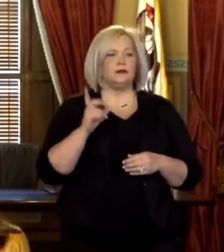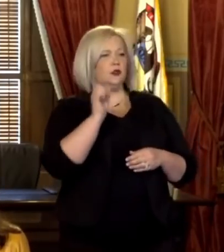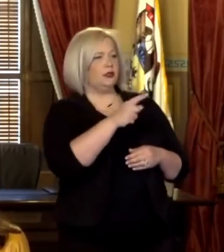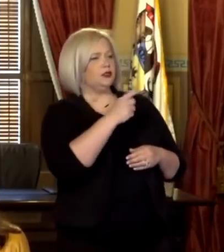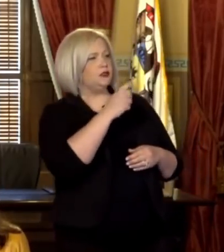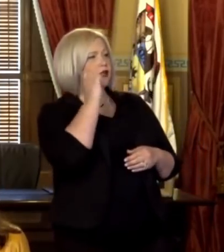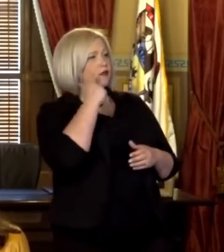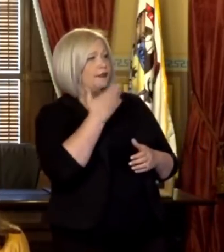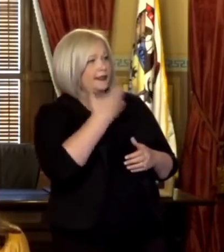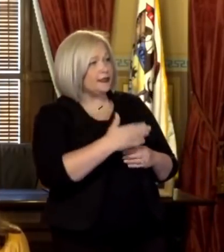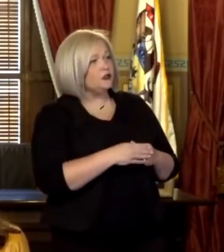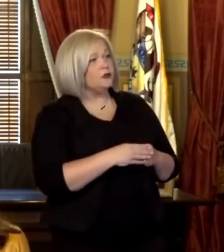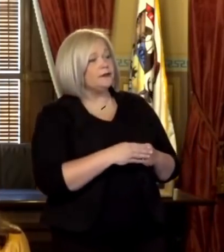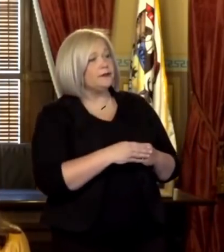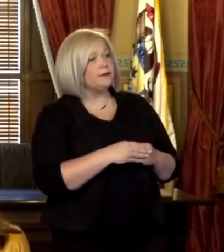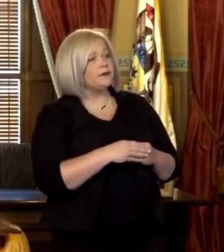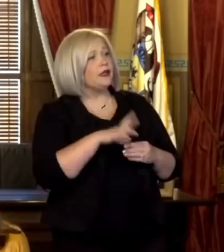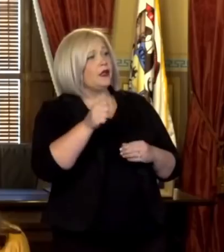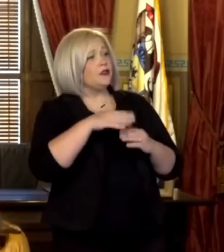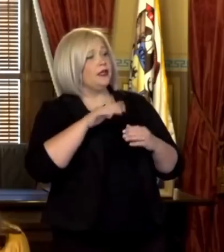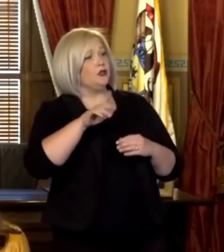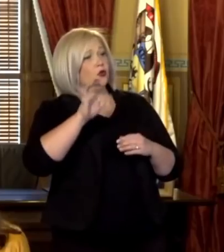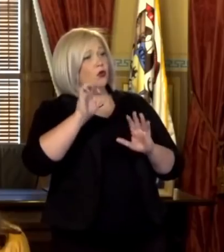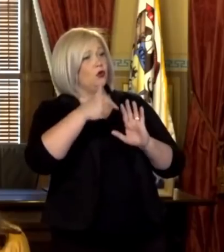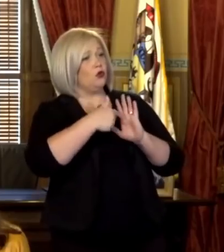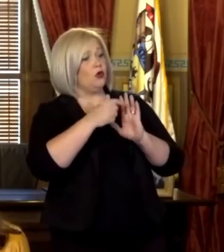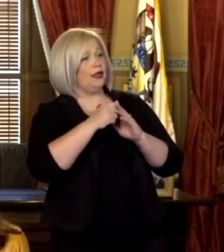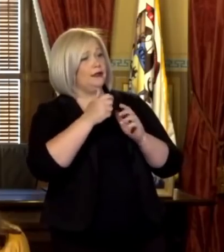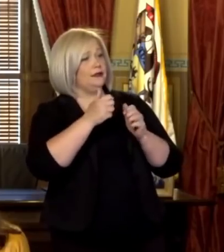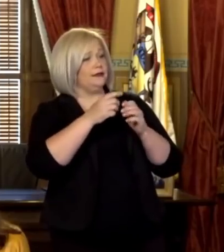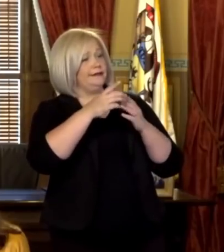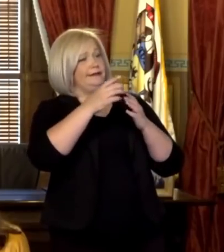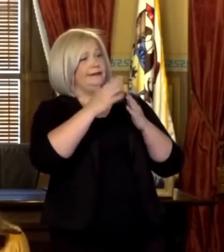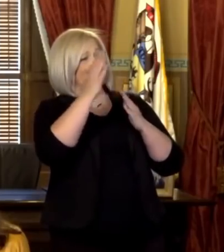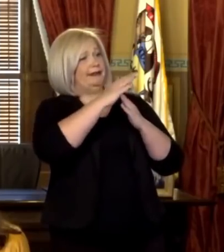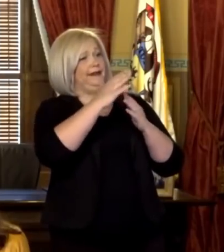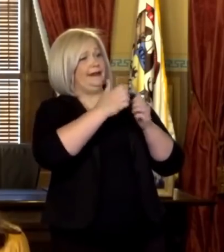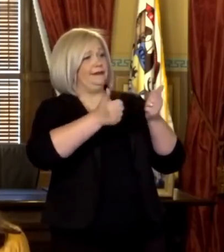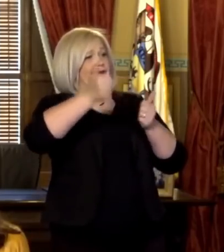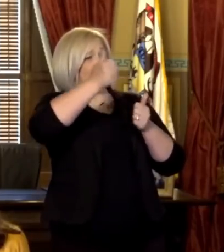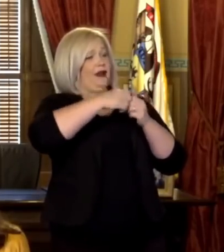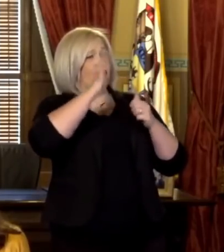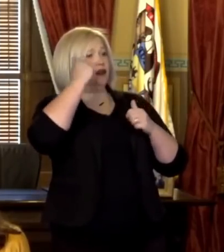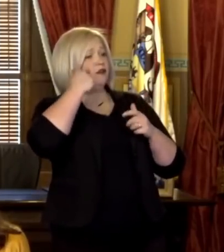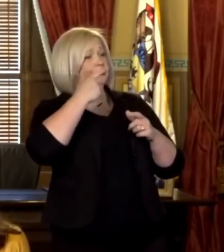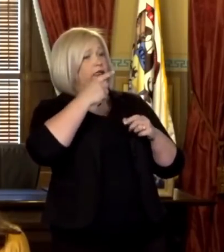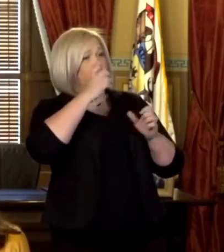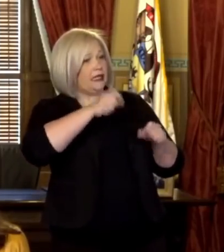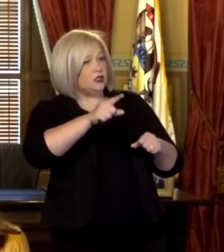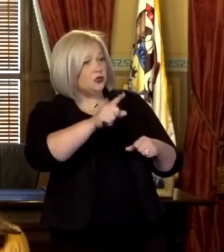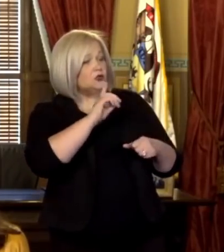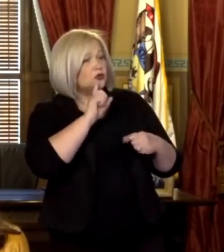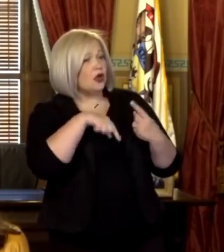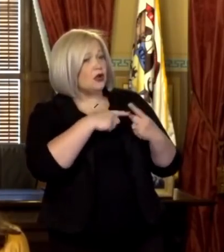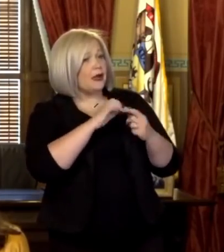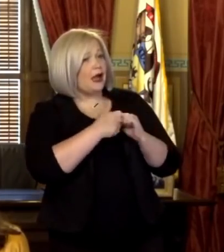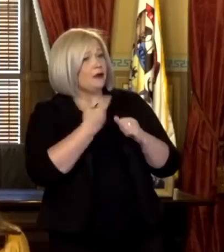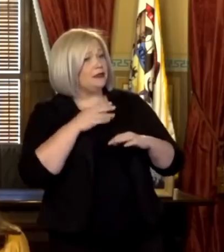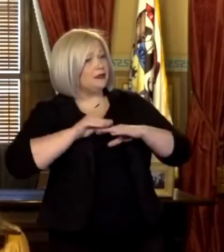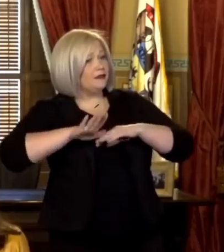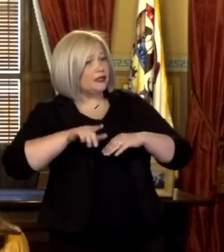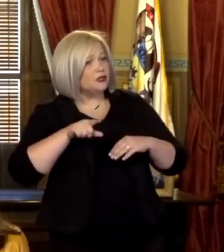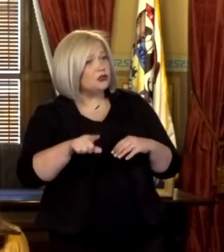Governor, thank you. Aside from your role as head of government, I'm wondering if you could speak personally about how this has affected